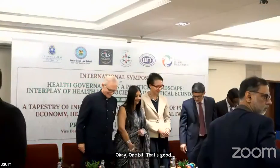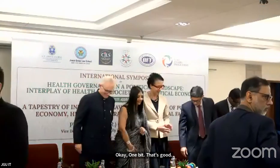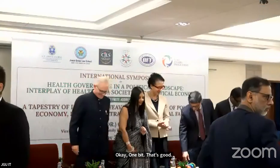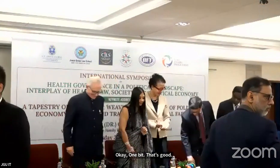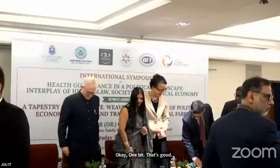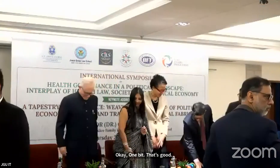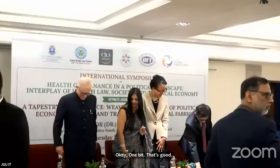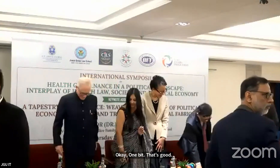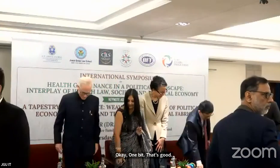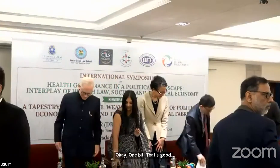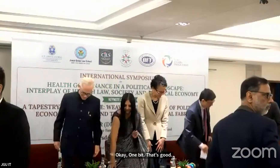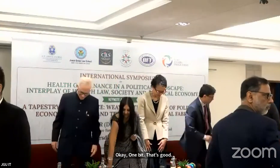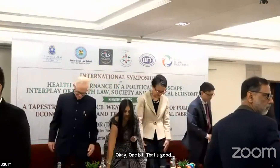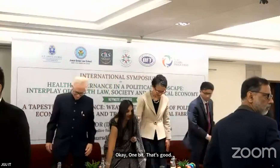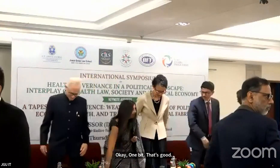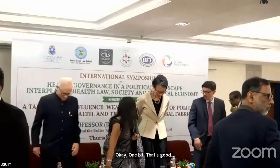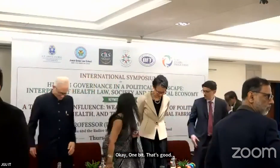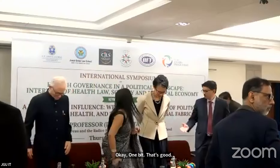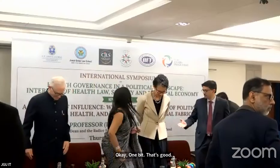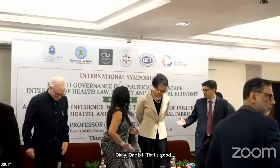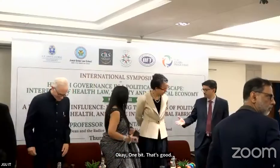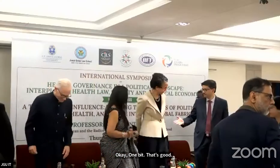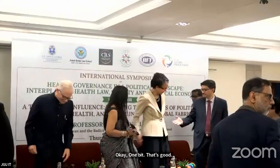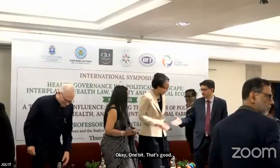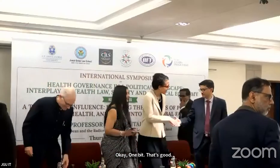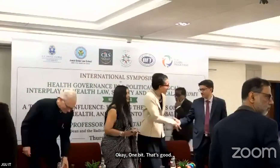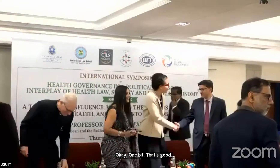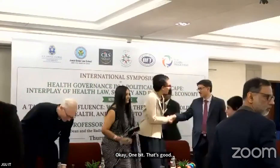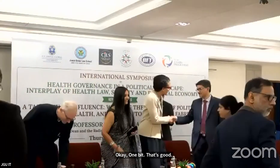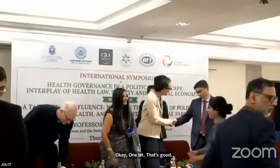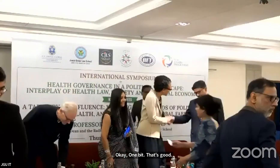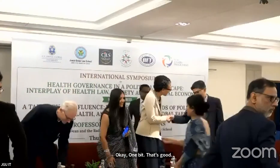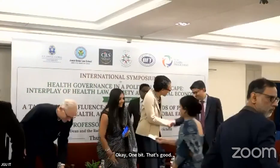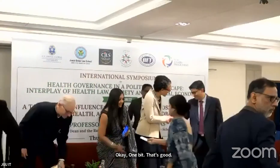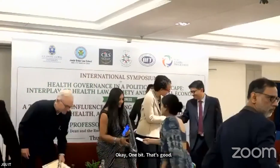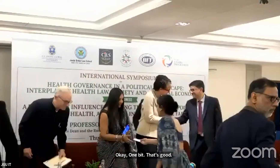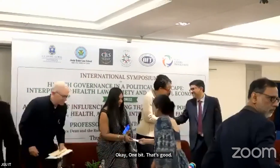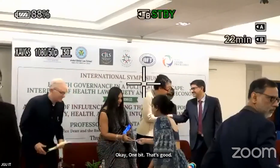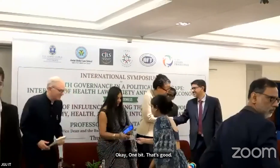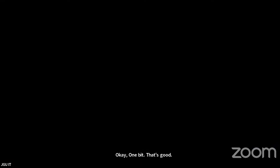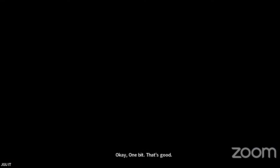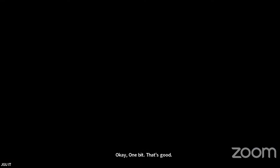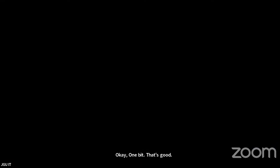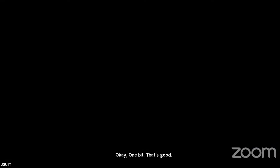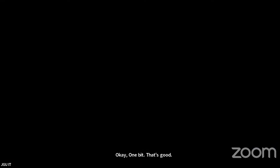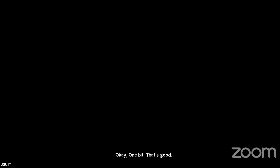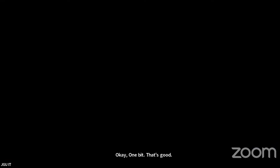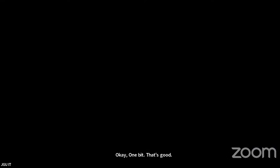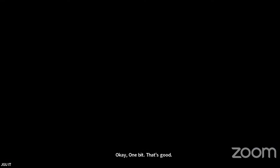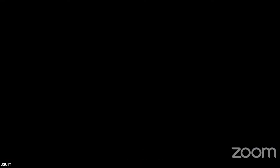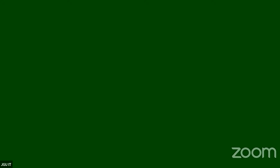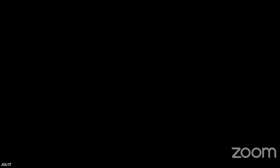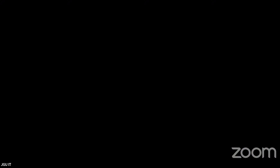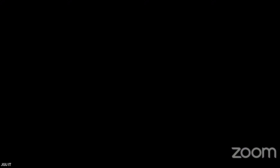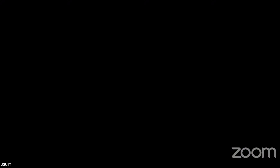Thank you. Thank you so much. Thank you.